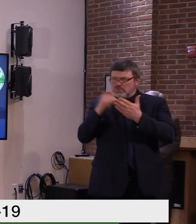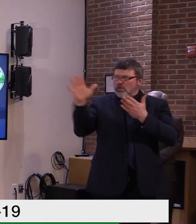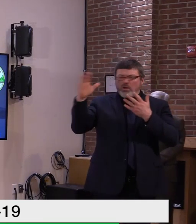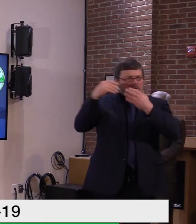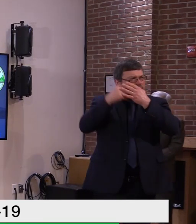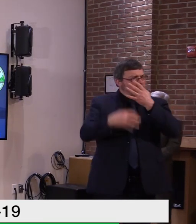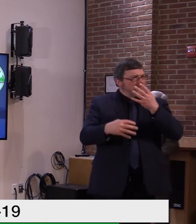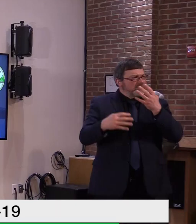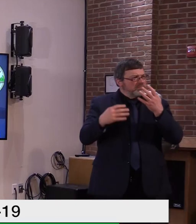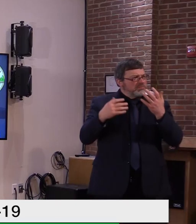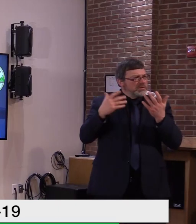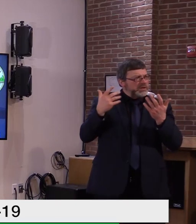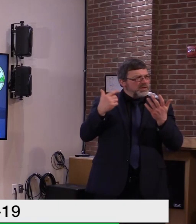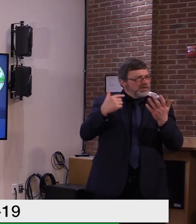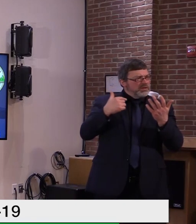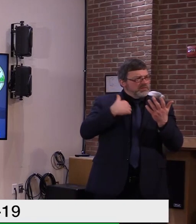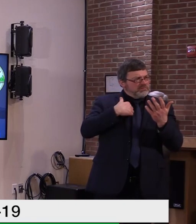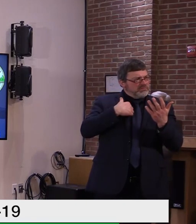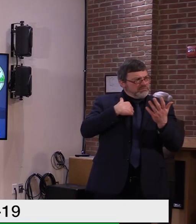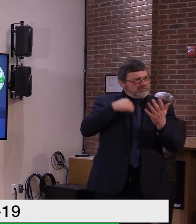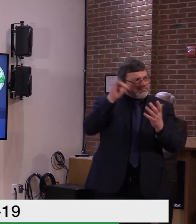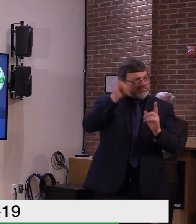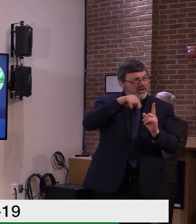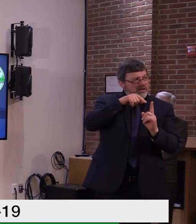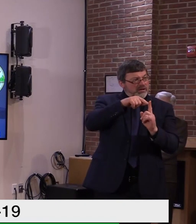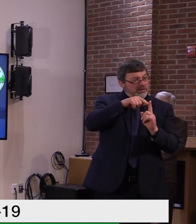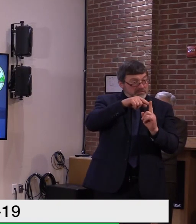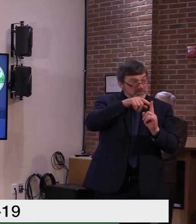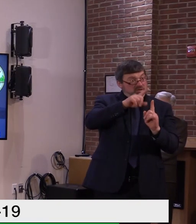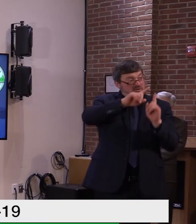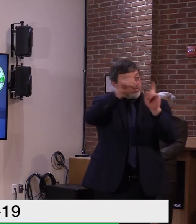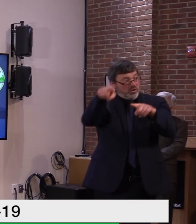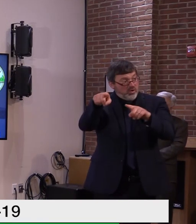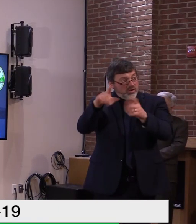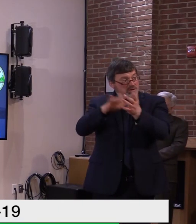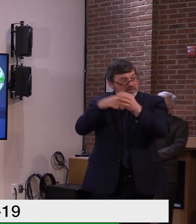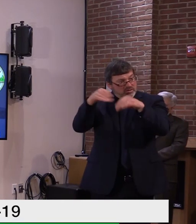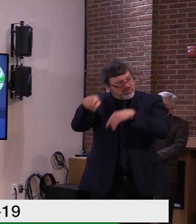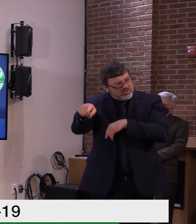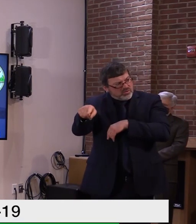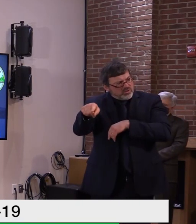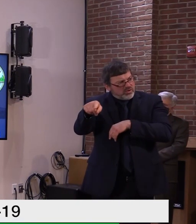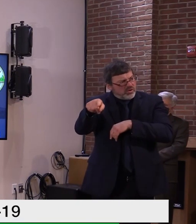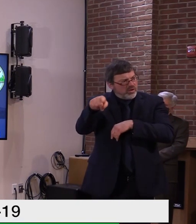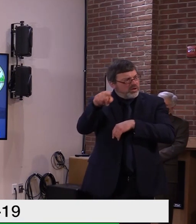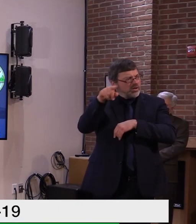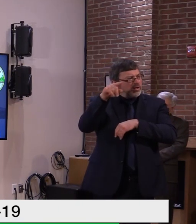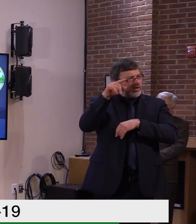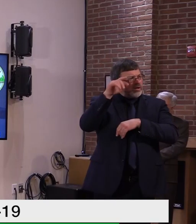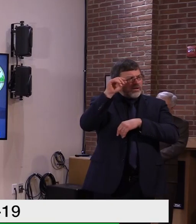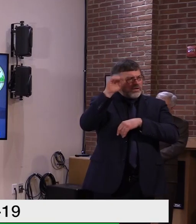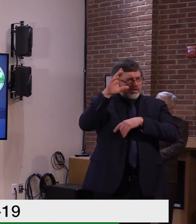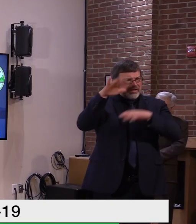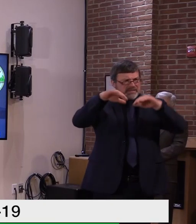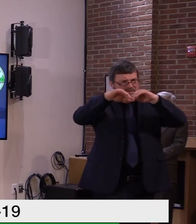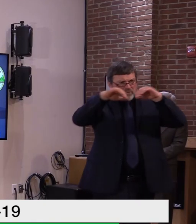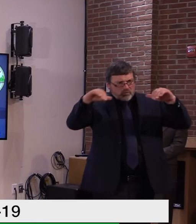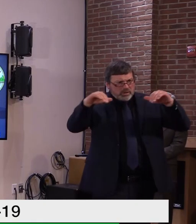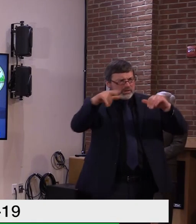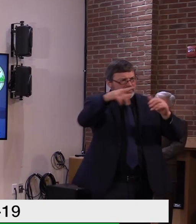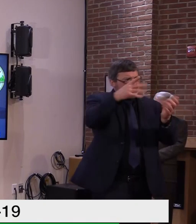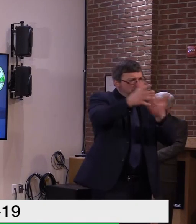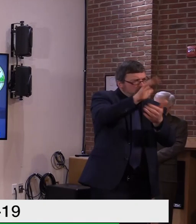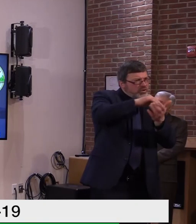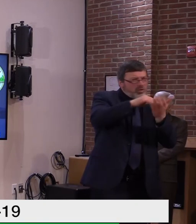outside of the BDH on that? So let me take it one point at a time. Let's get 1B out of